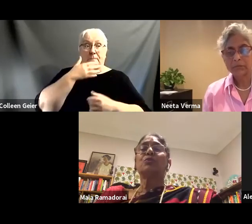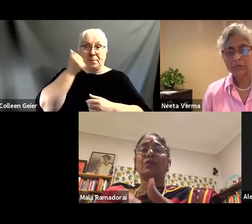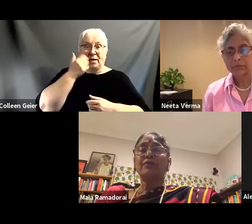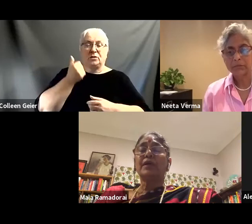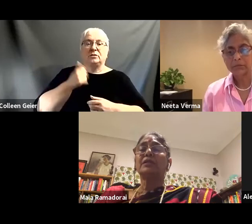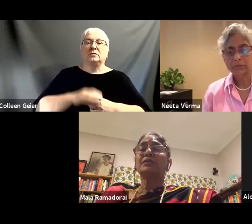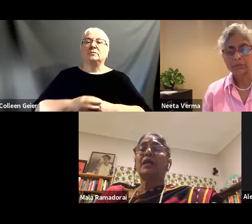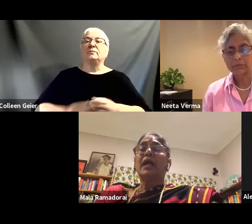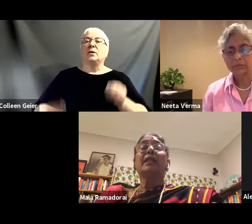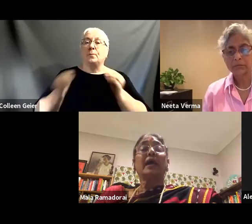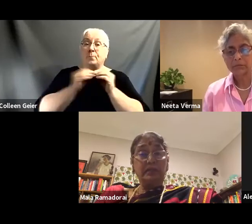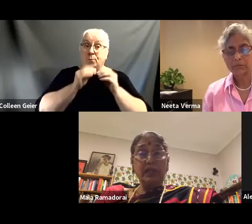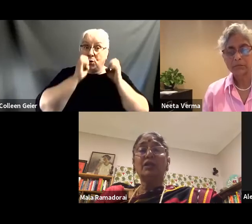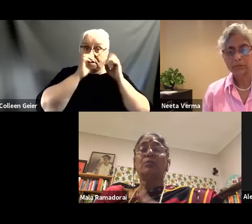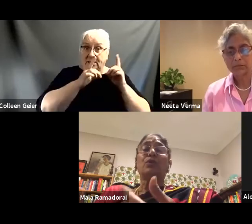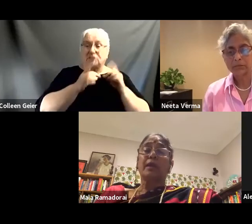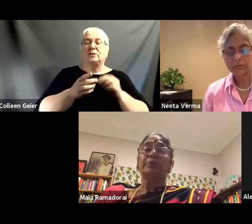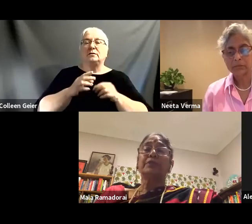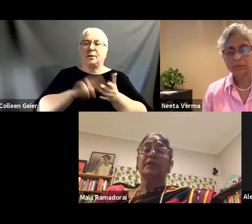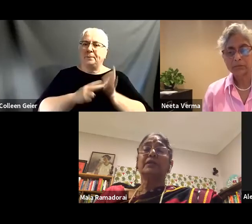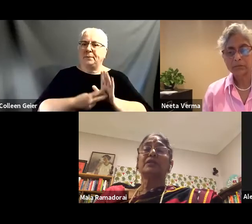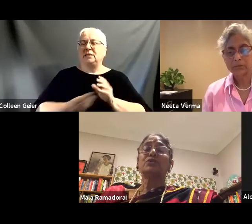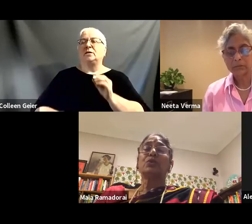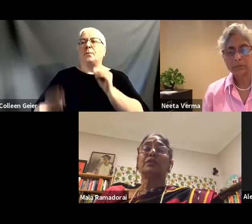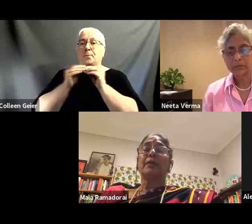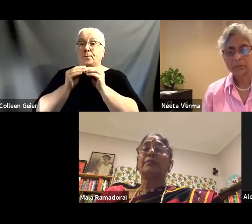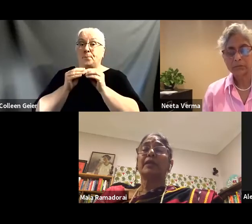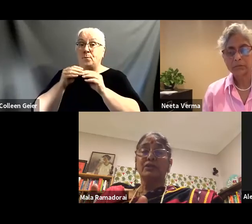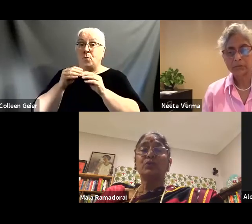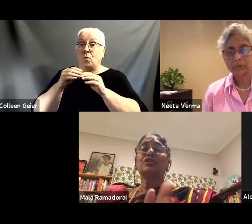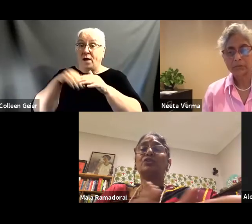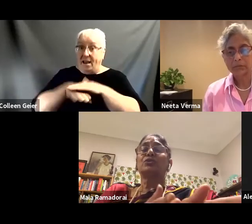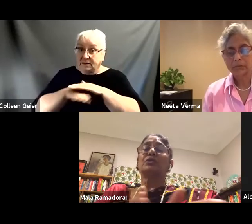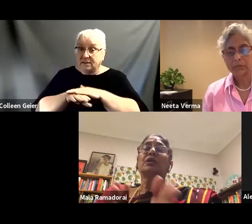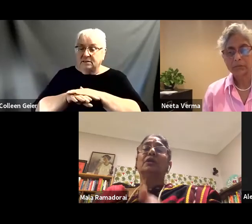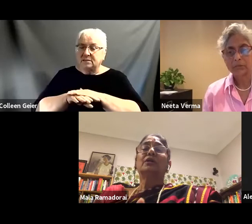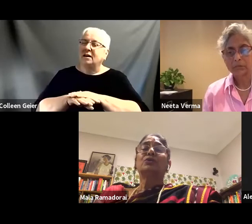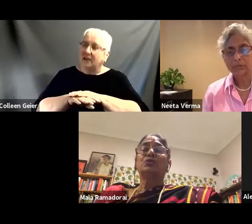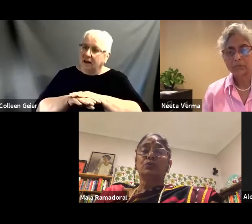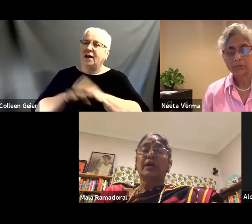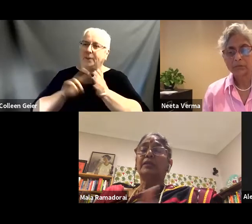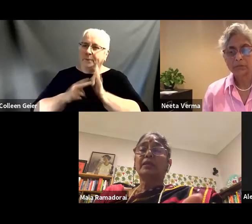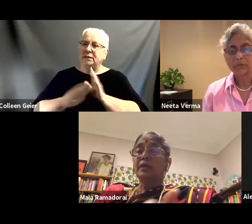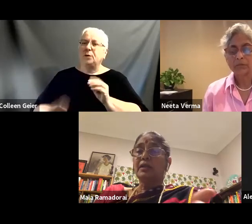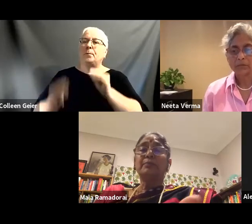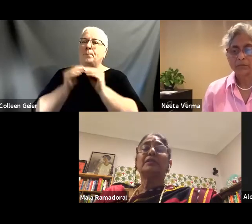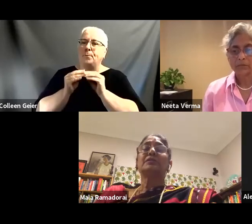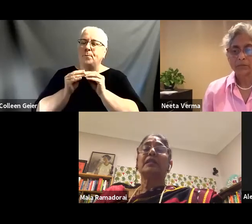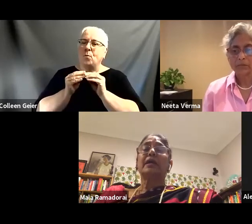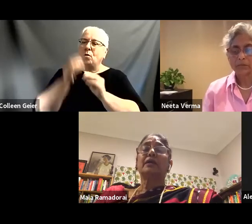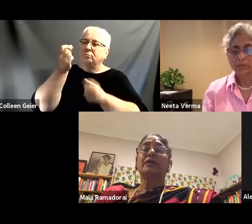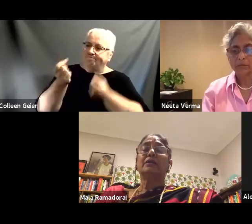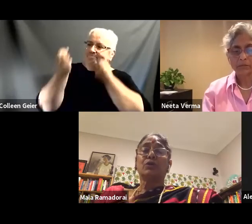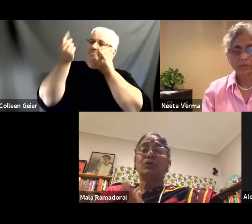education means more awareness, and I think more empathy. That is what the education should do. I think in